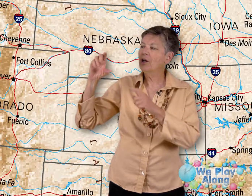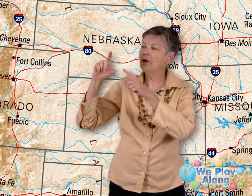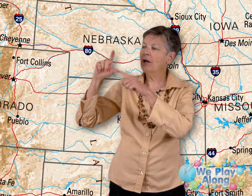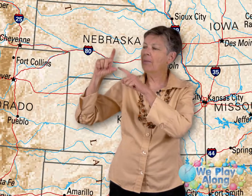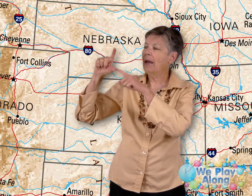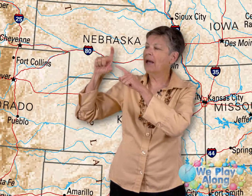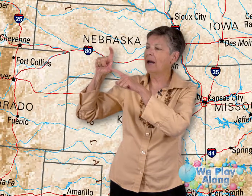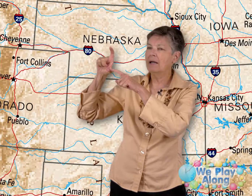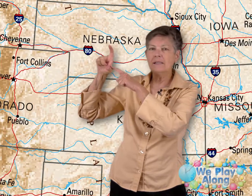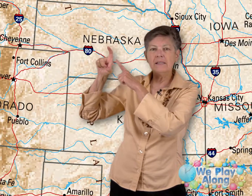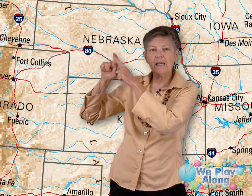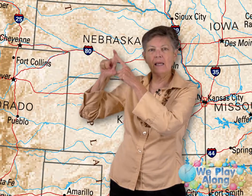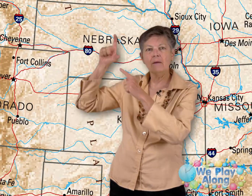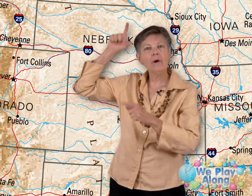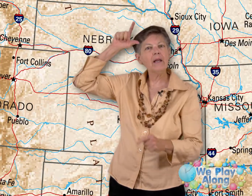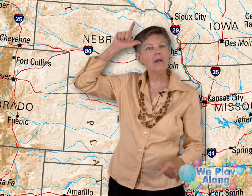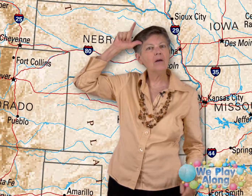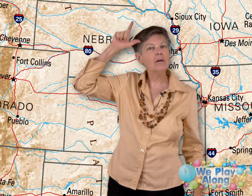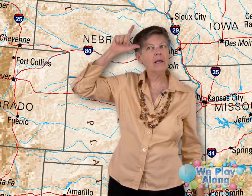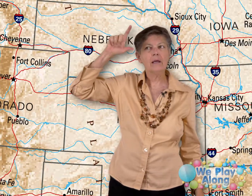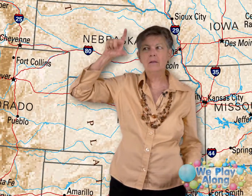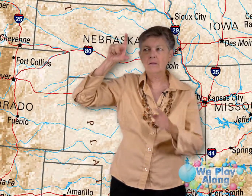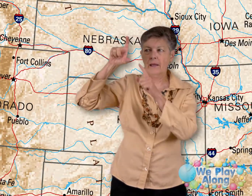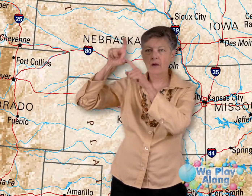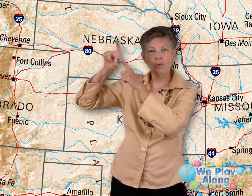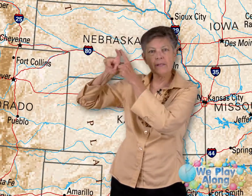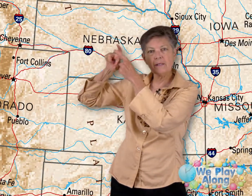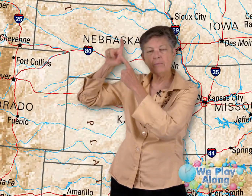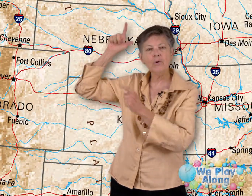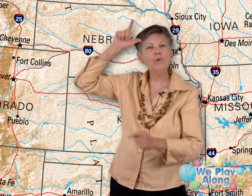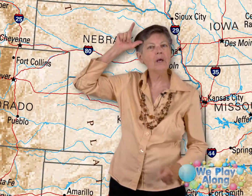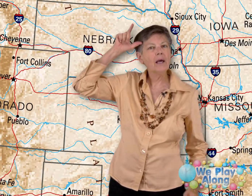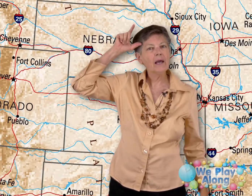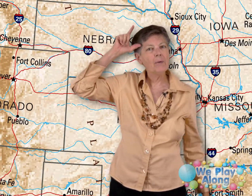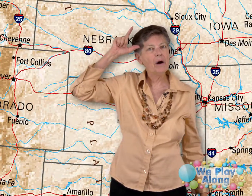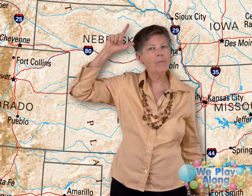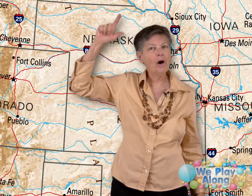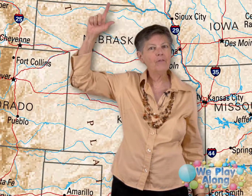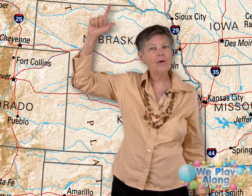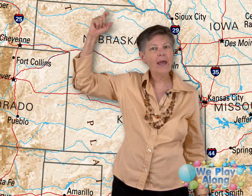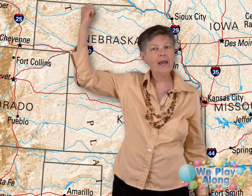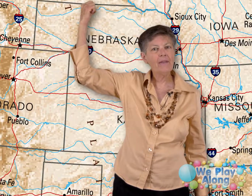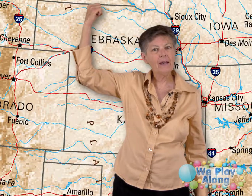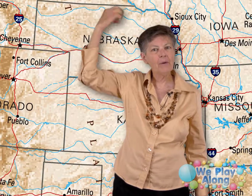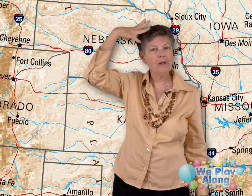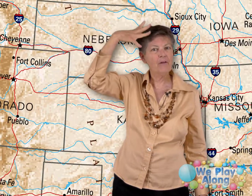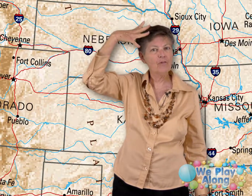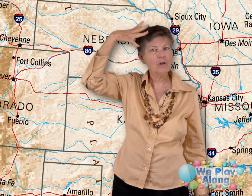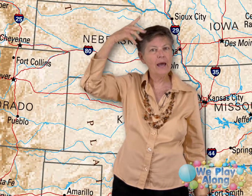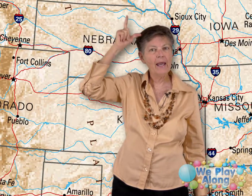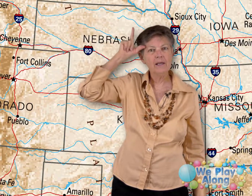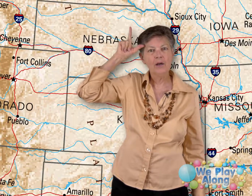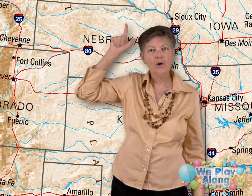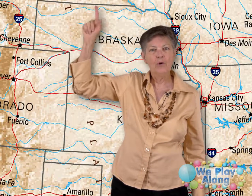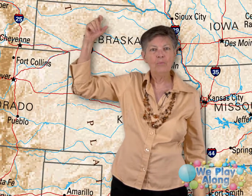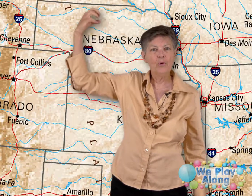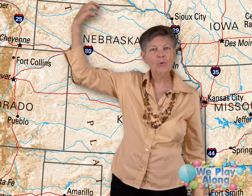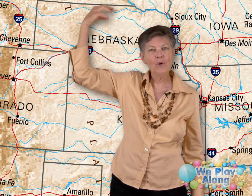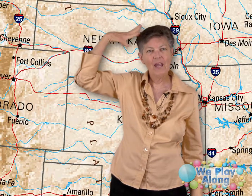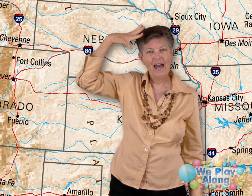going to make a C right here, like a crescent moon. Come up off your head and then come down for light.